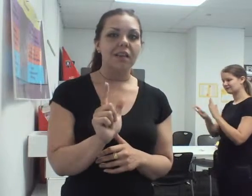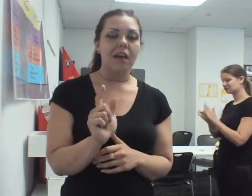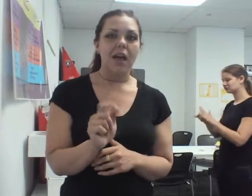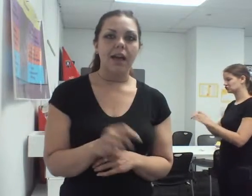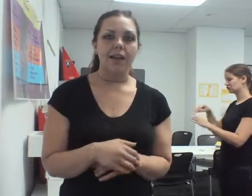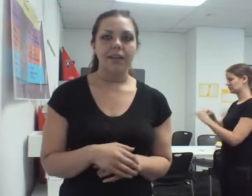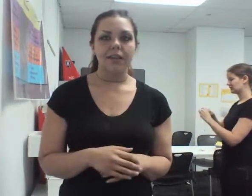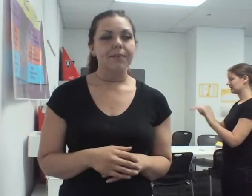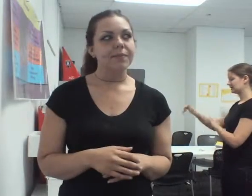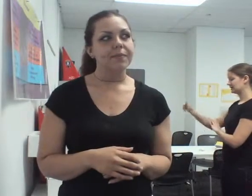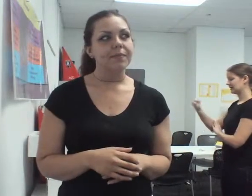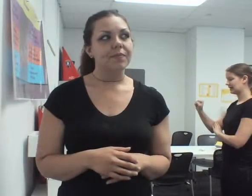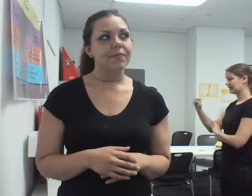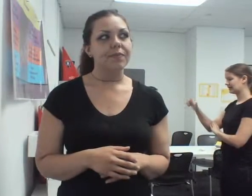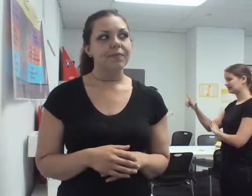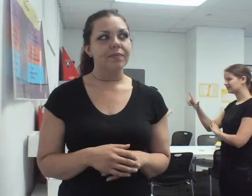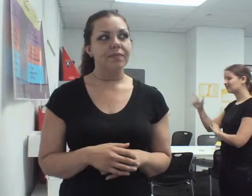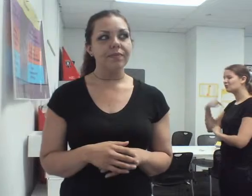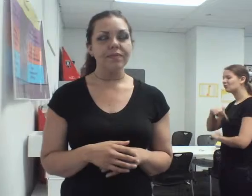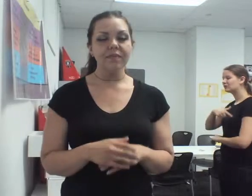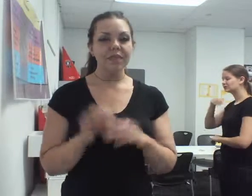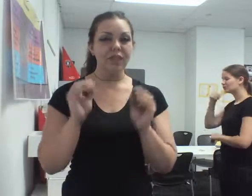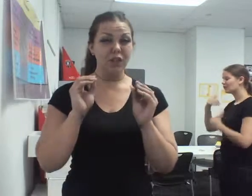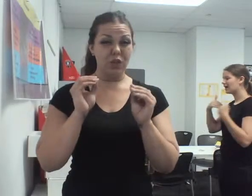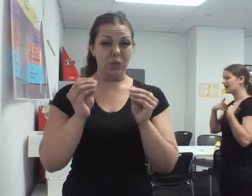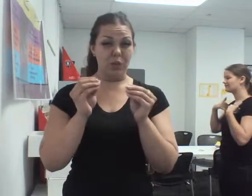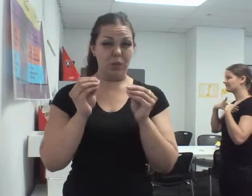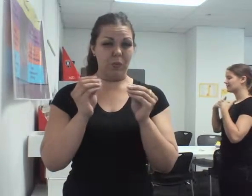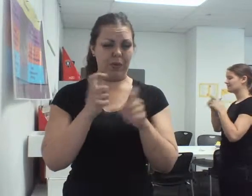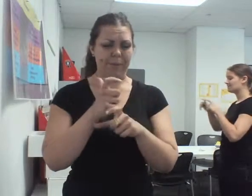huge major category labels.